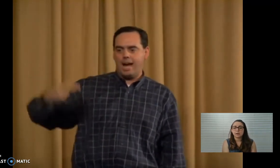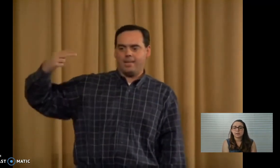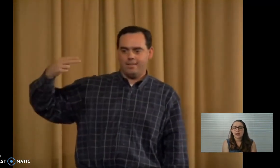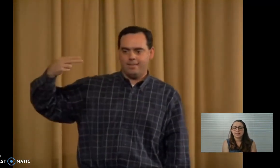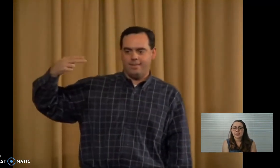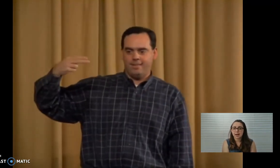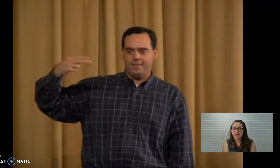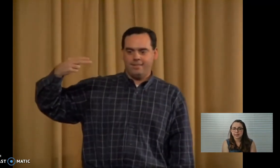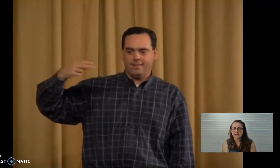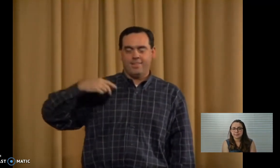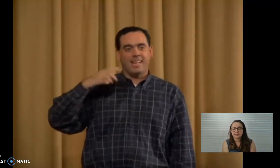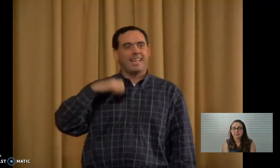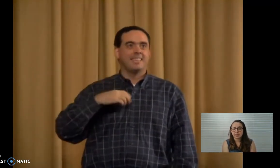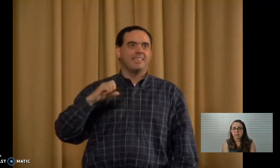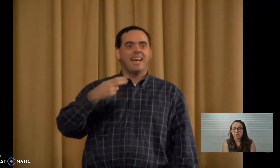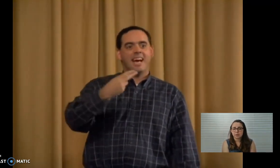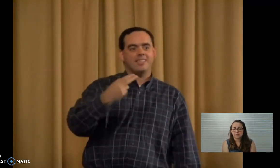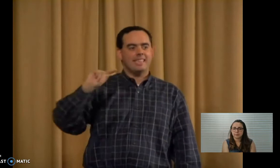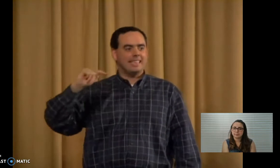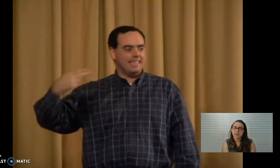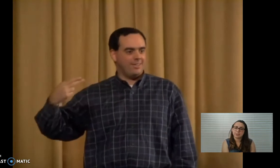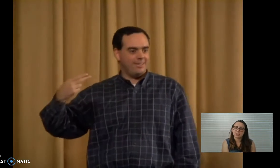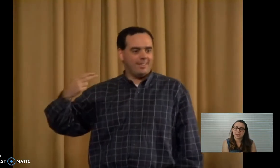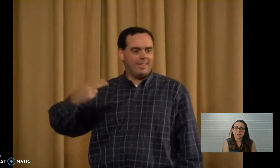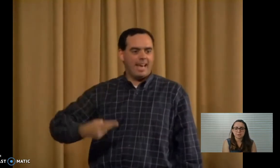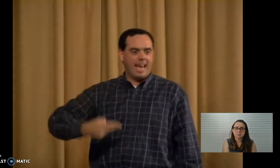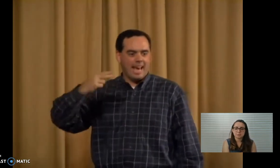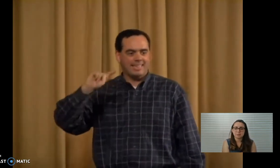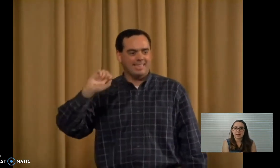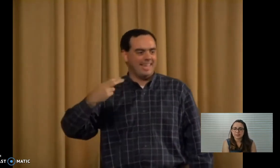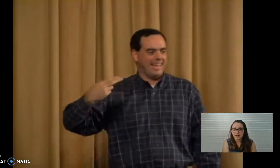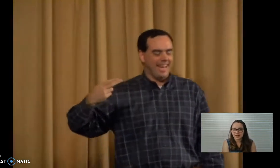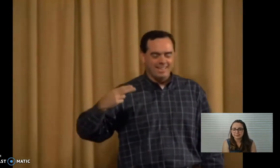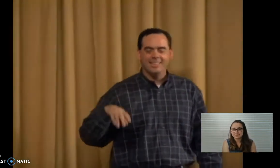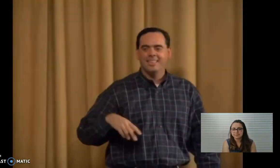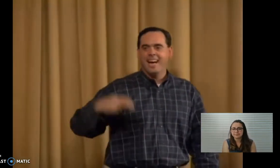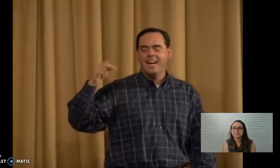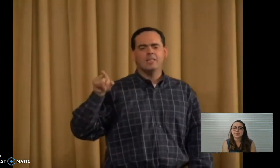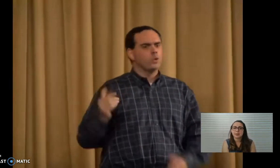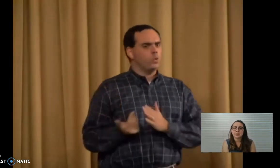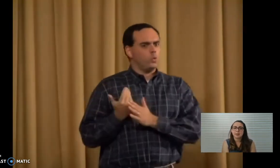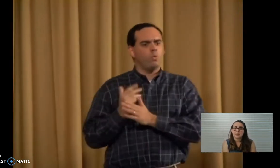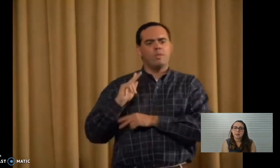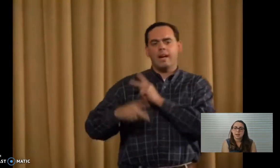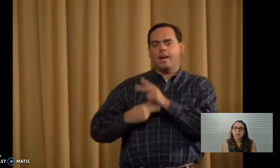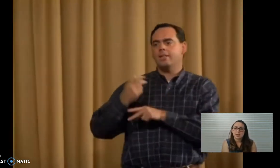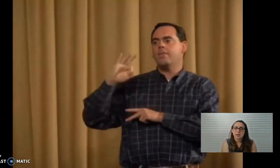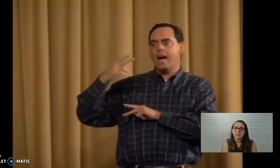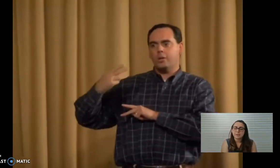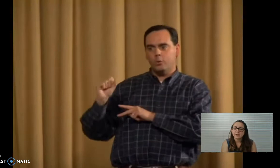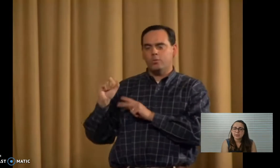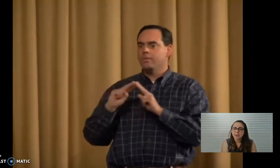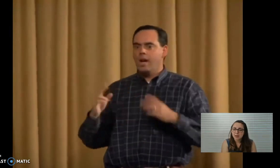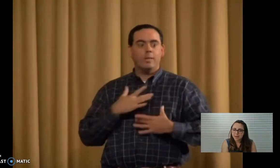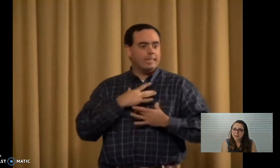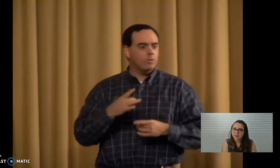It's called High Tech High, or HTH, High Tech High. it's a